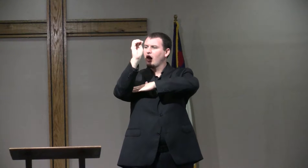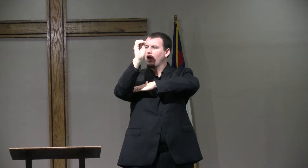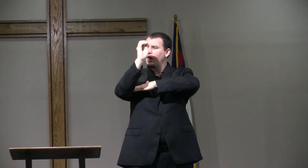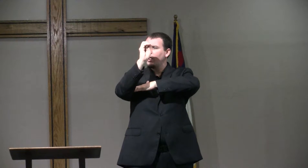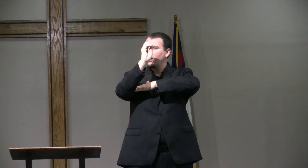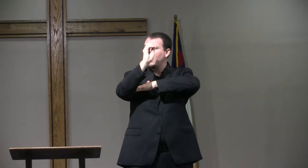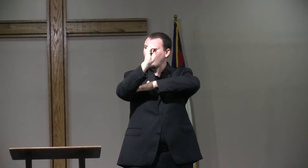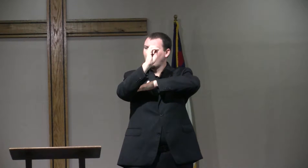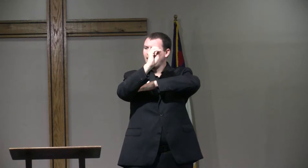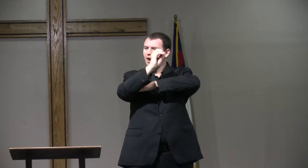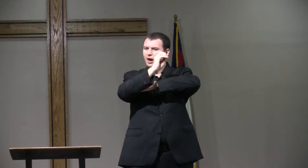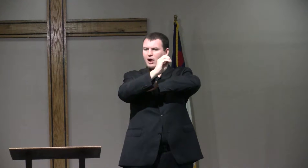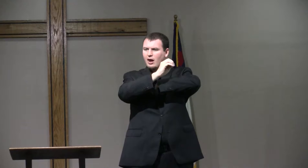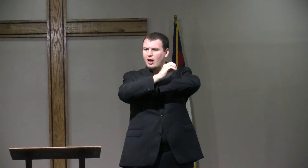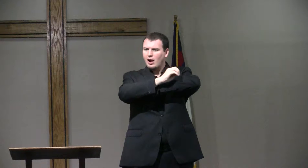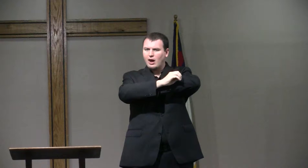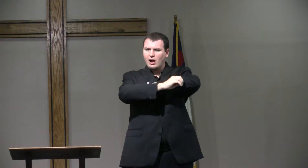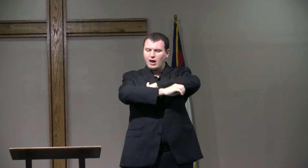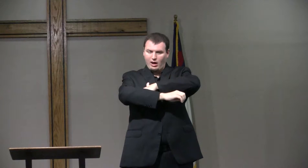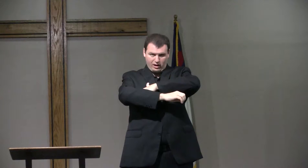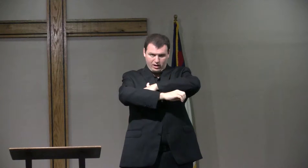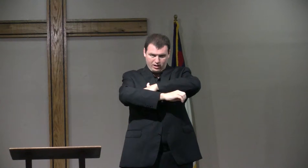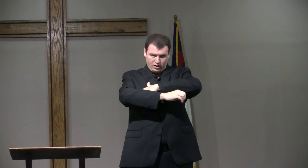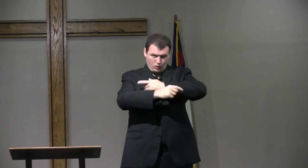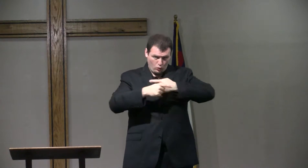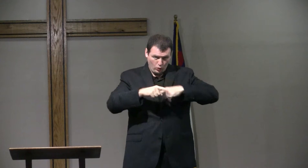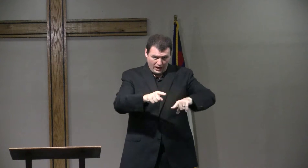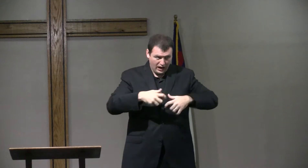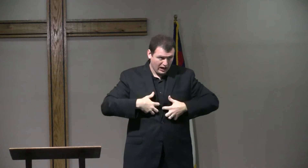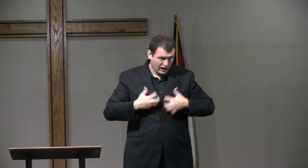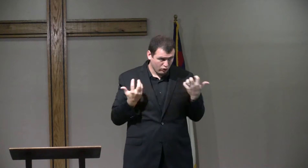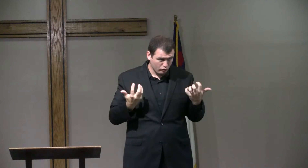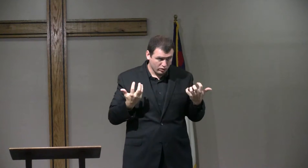Let not the sun go down upon your wrath."